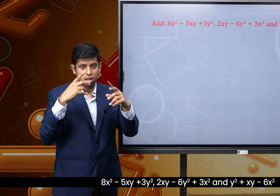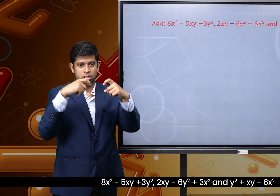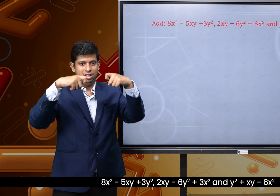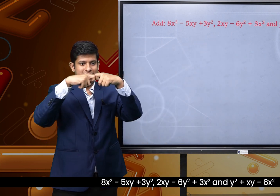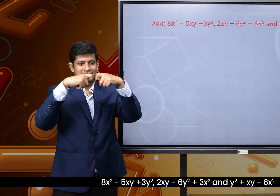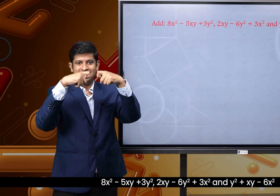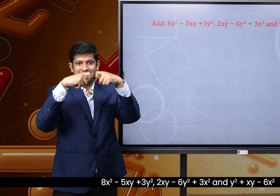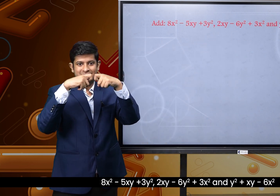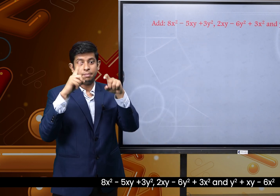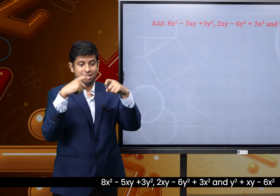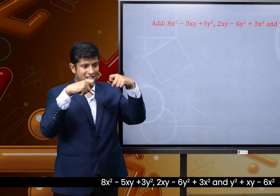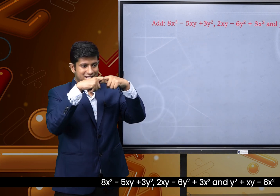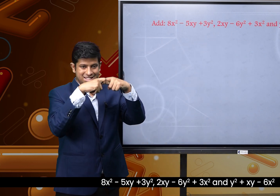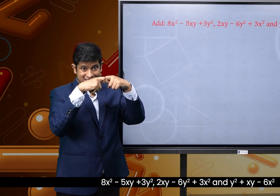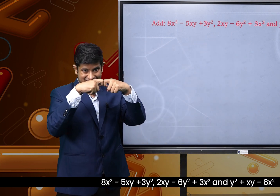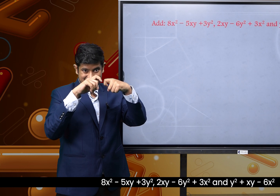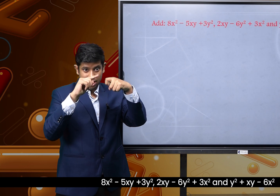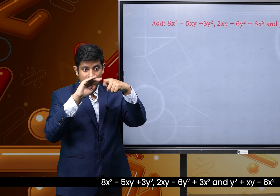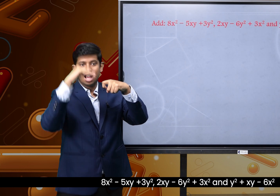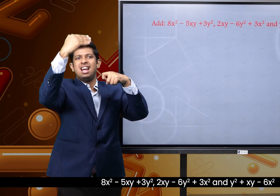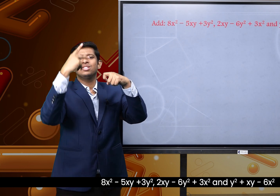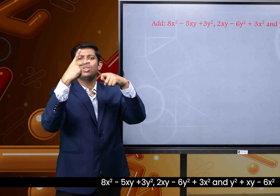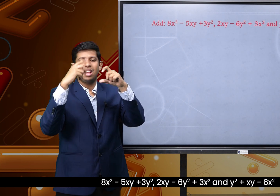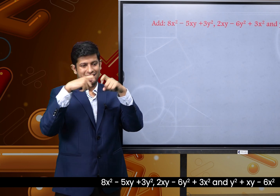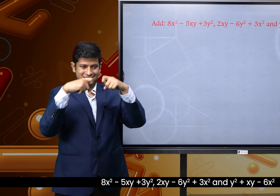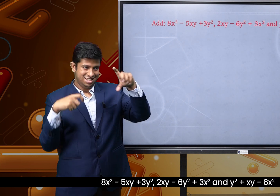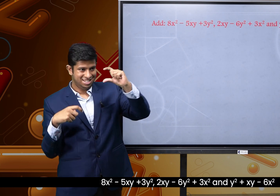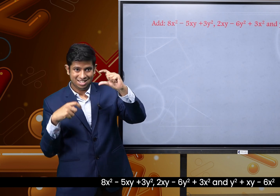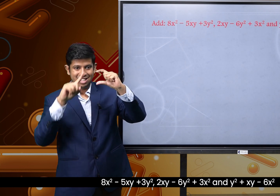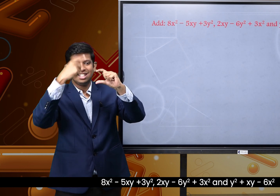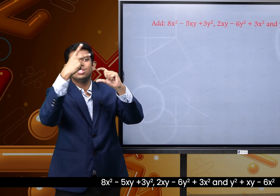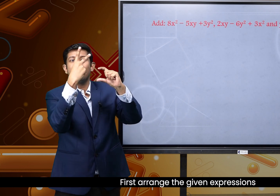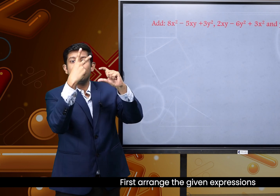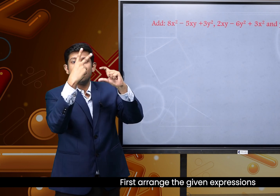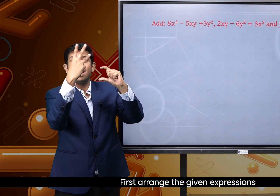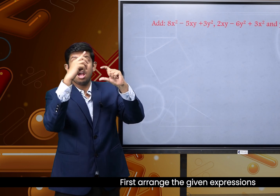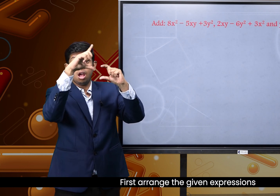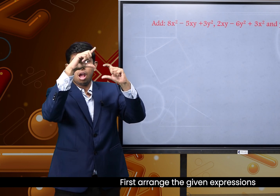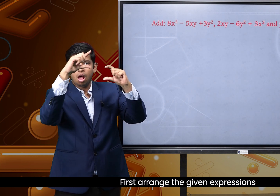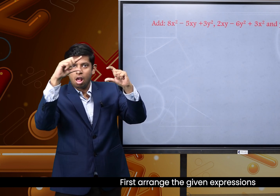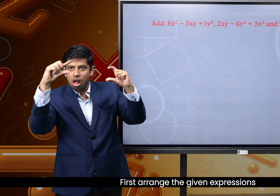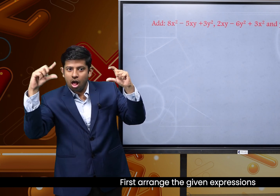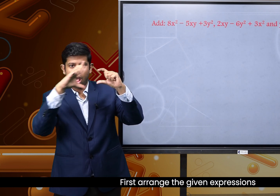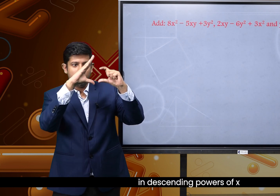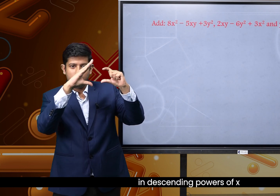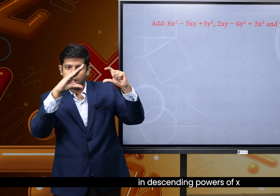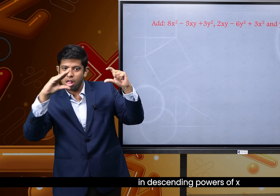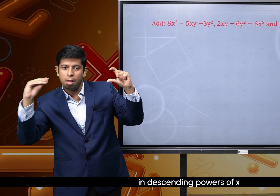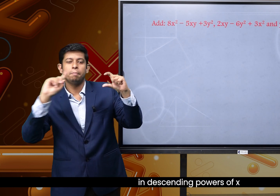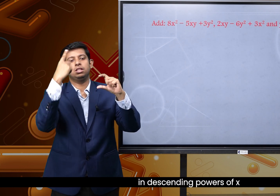square, and y square plus xy minus 6x square. First, arrange the given expressions in descending powers